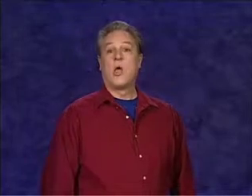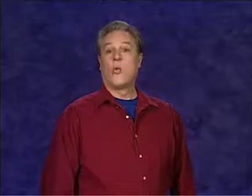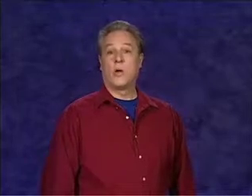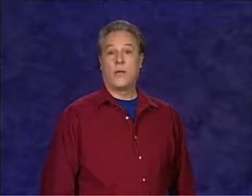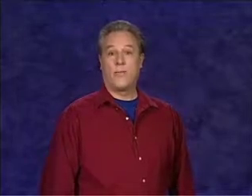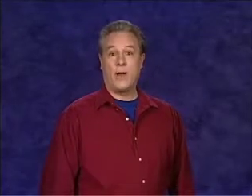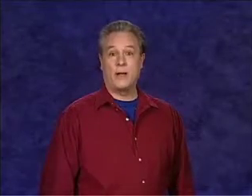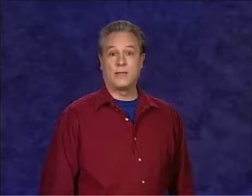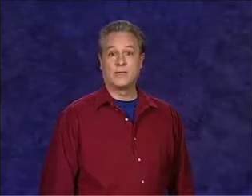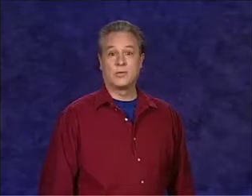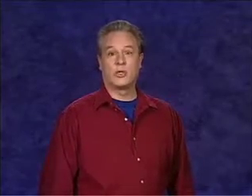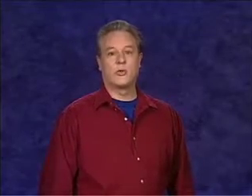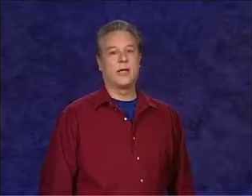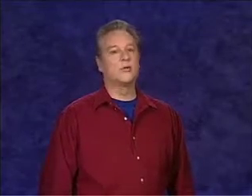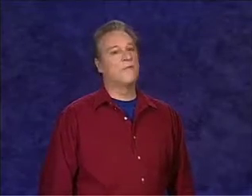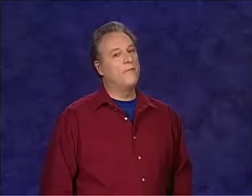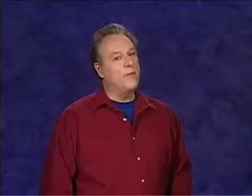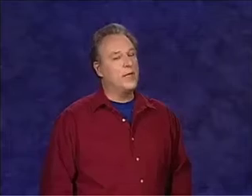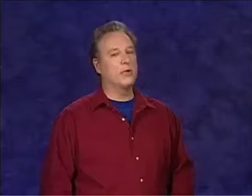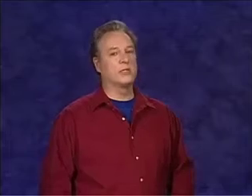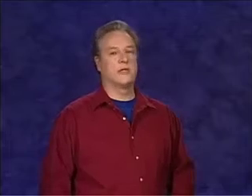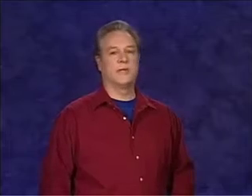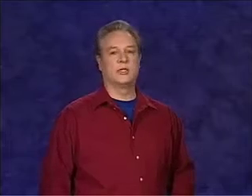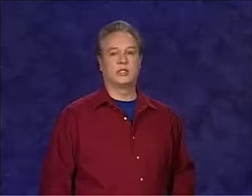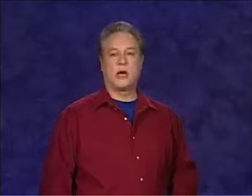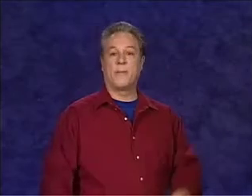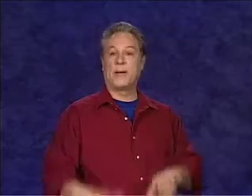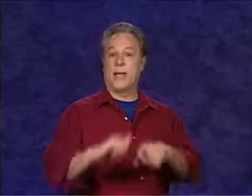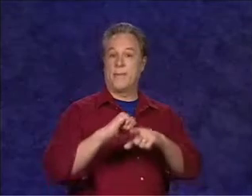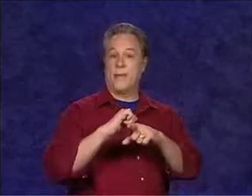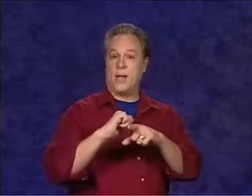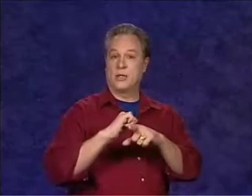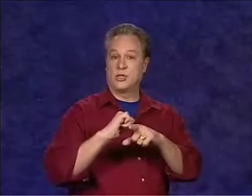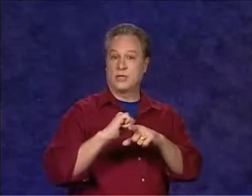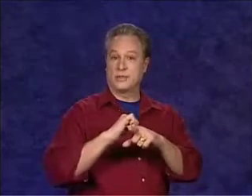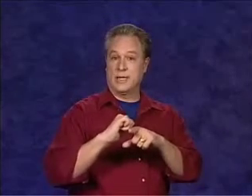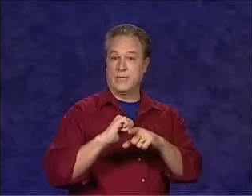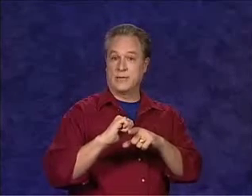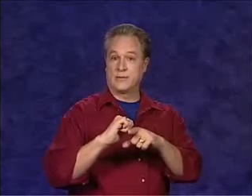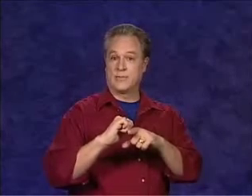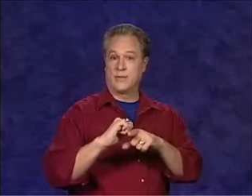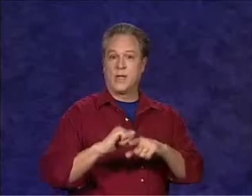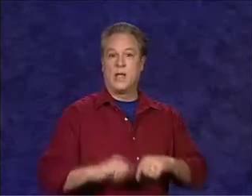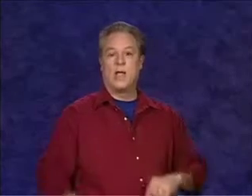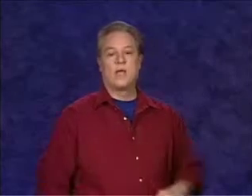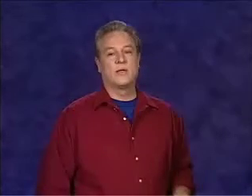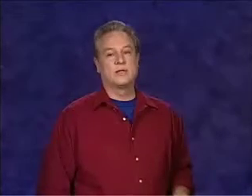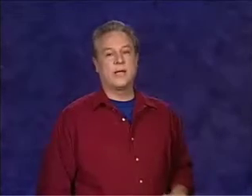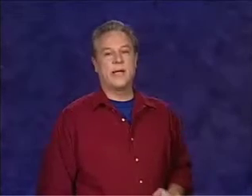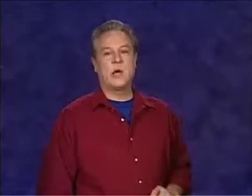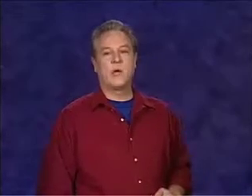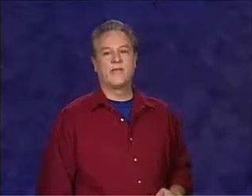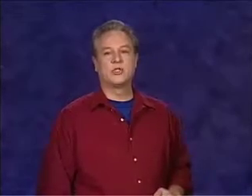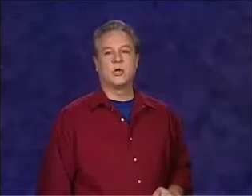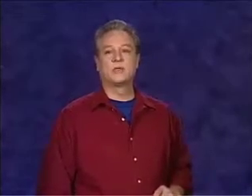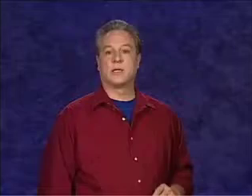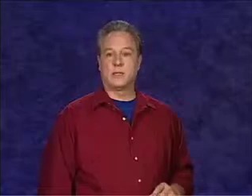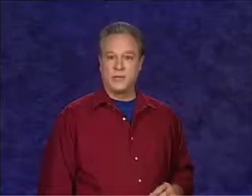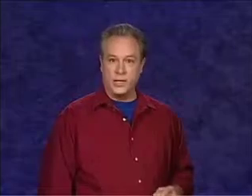When we practice, we're trying to figuratively sharpen and polish our skills. The sign, however, shows a